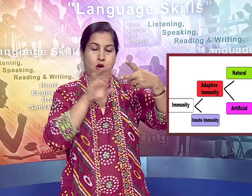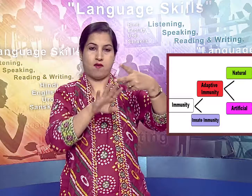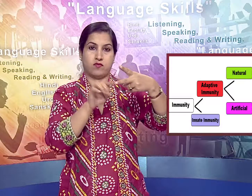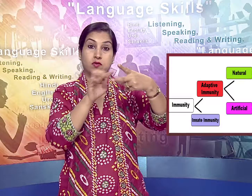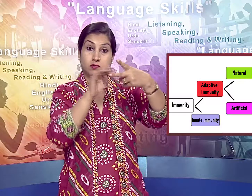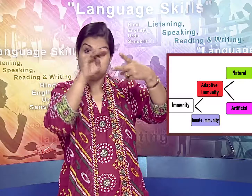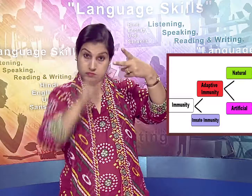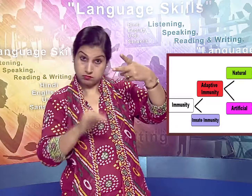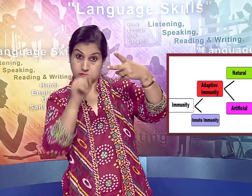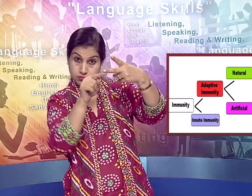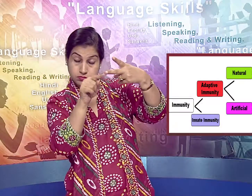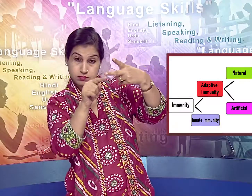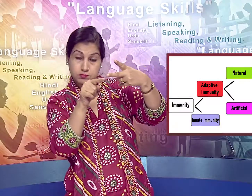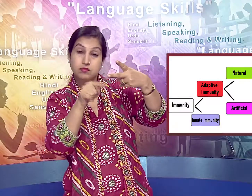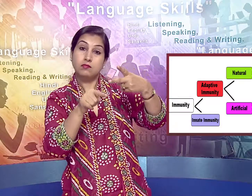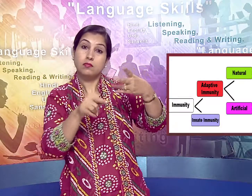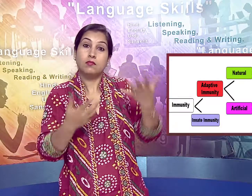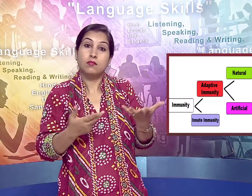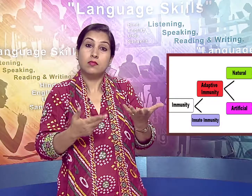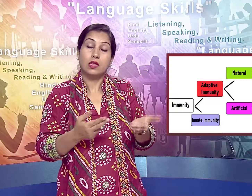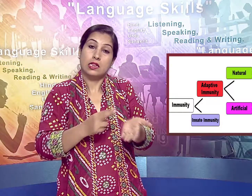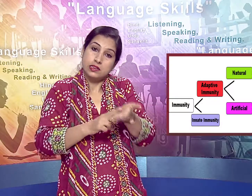The below one is innate immunity.